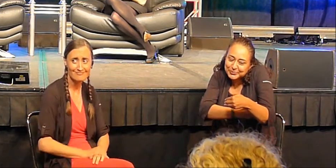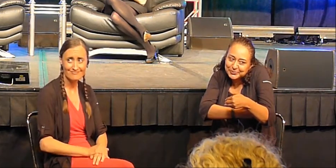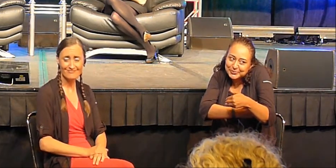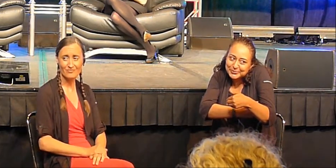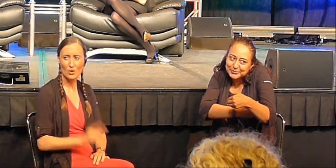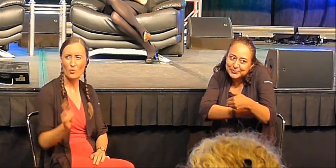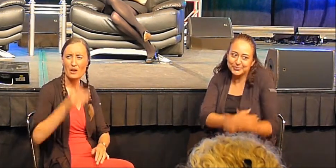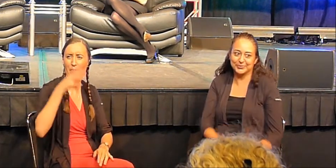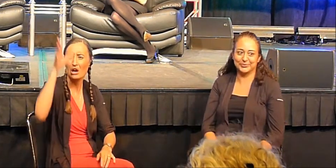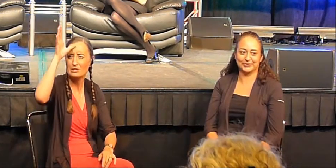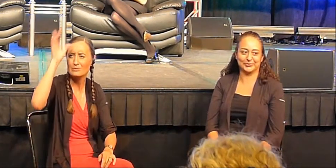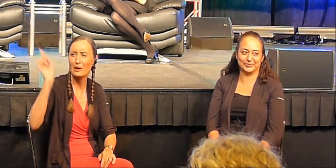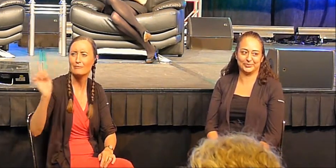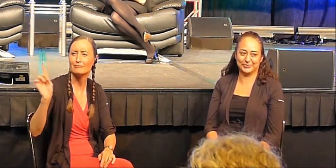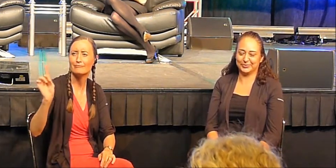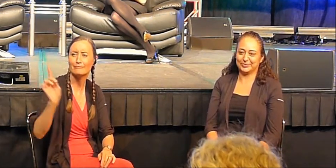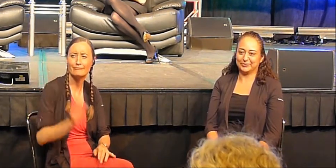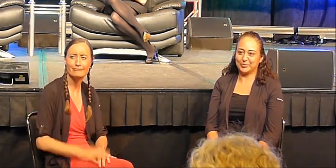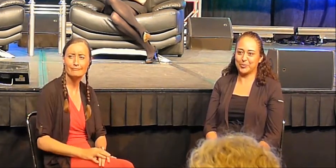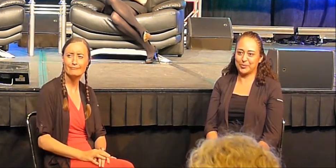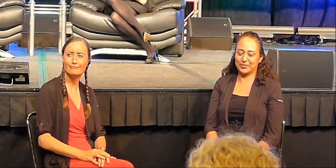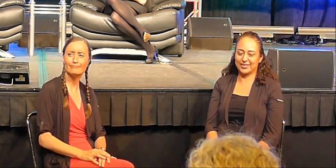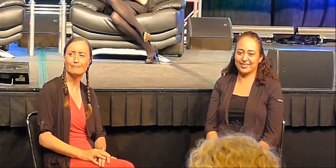You're first.